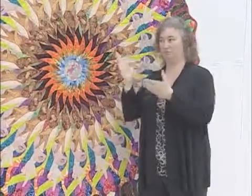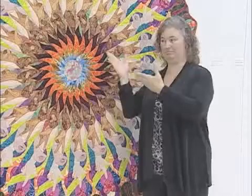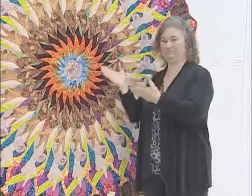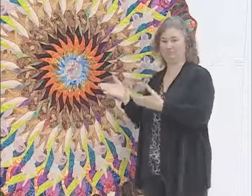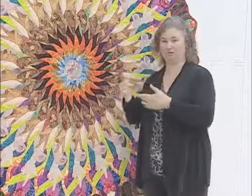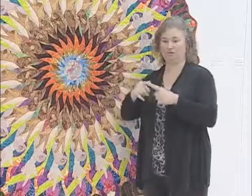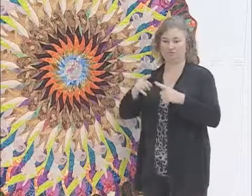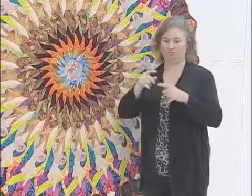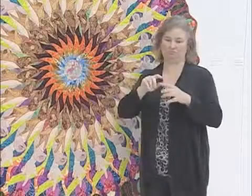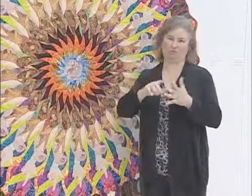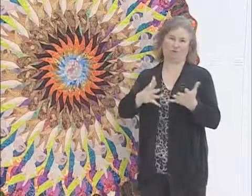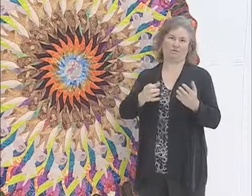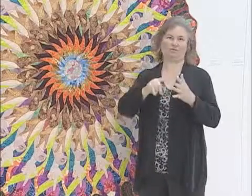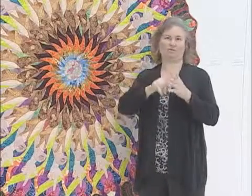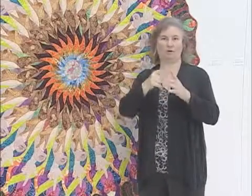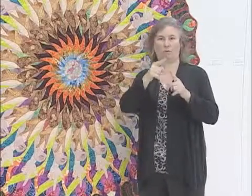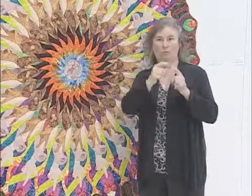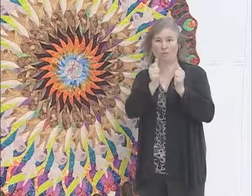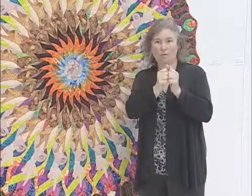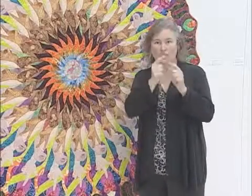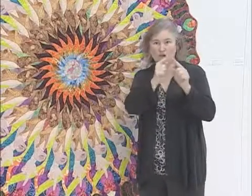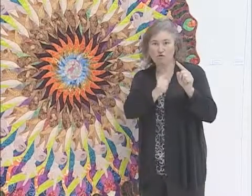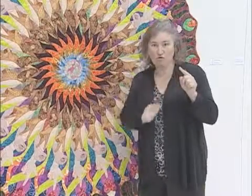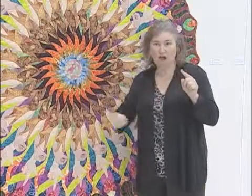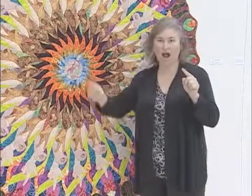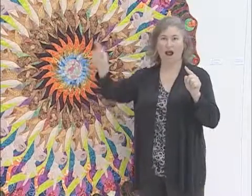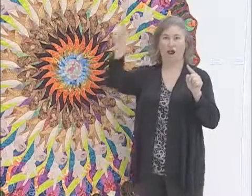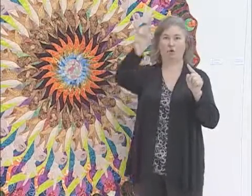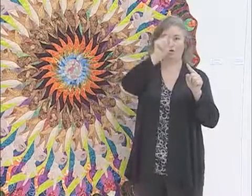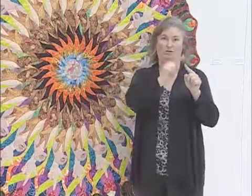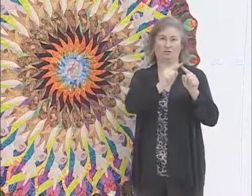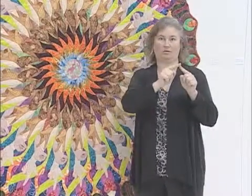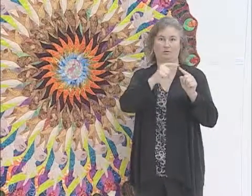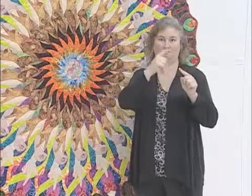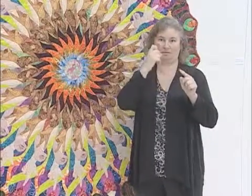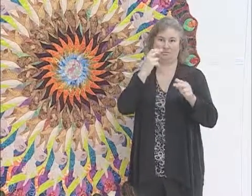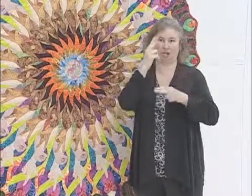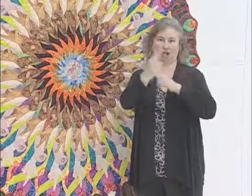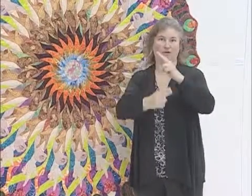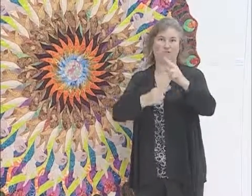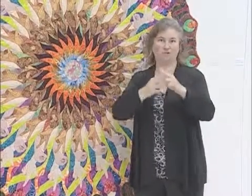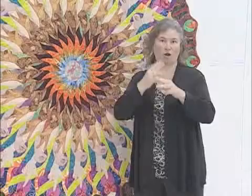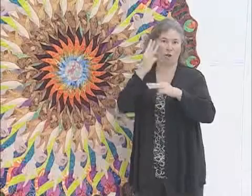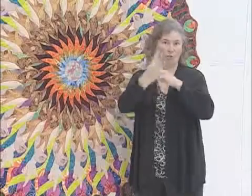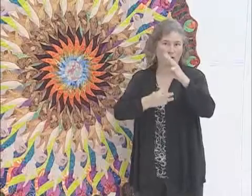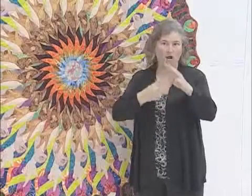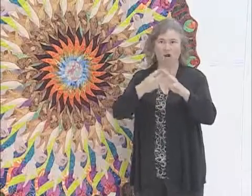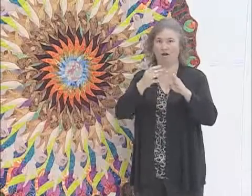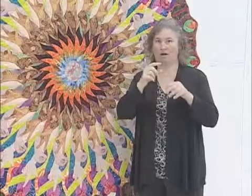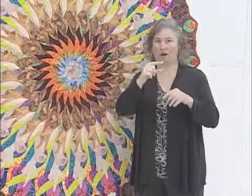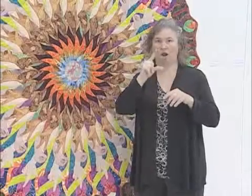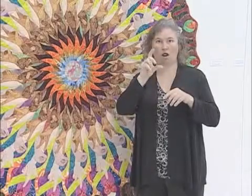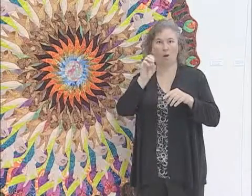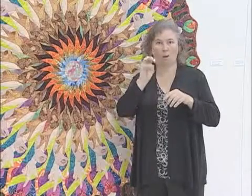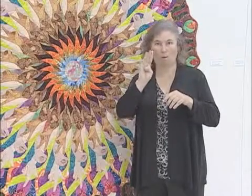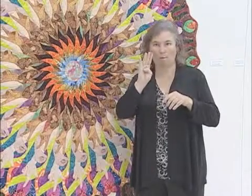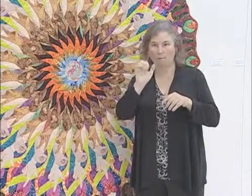That was going to be the overriding message of the quilt. And I knew I wanted to make it a round quilt, a circular one, to represent the universe,